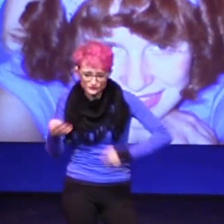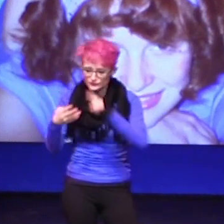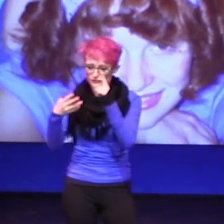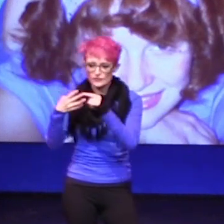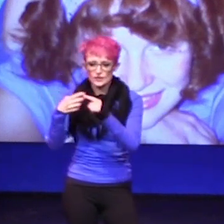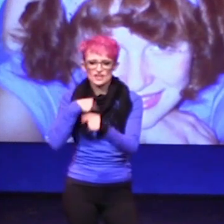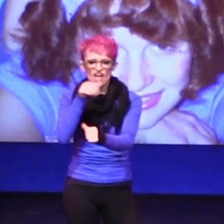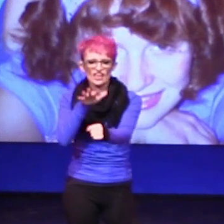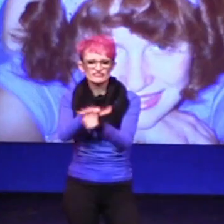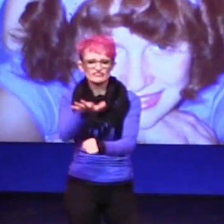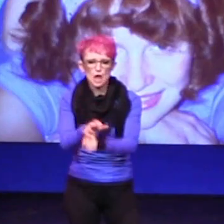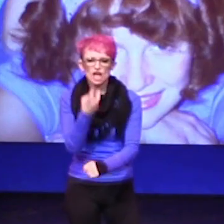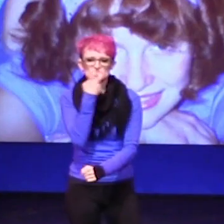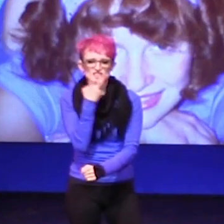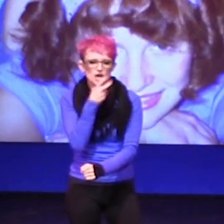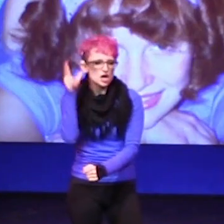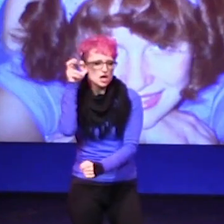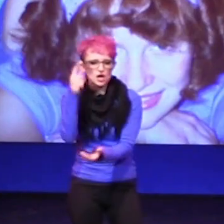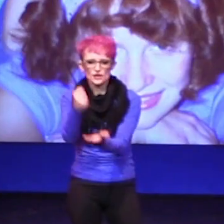they said it's because I'm too young, I